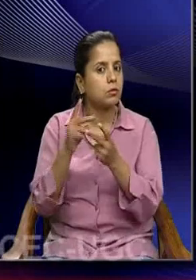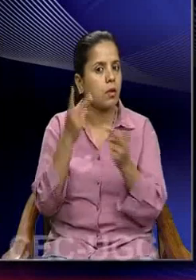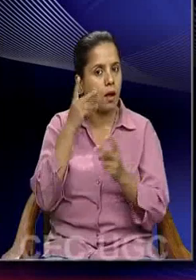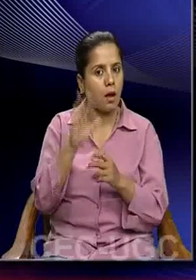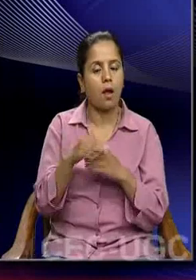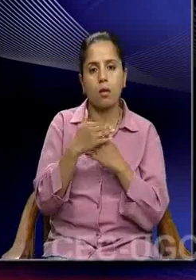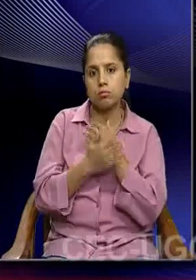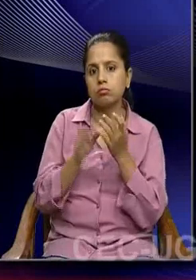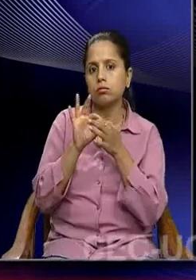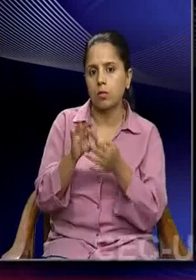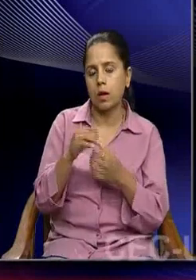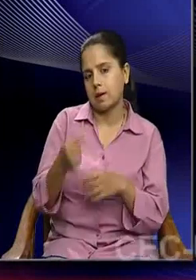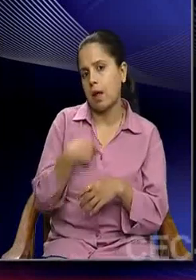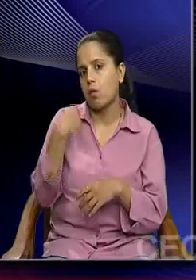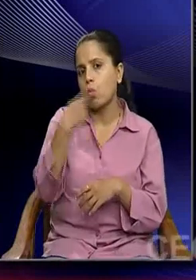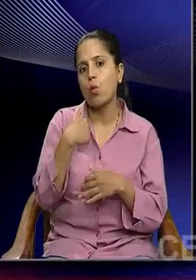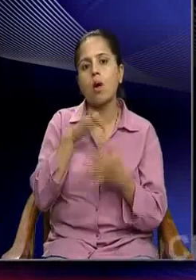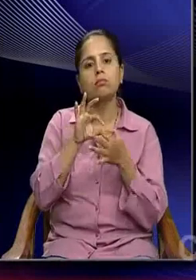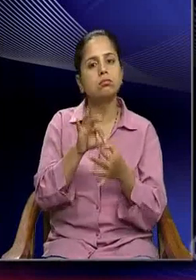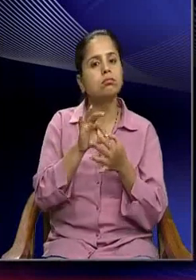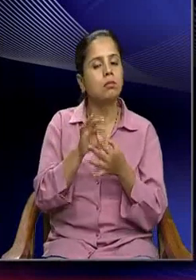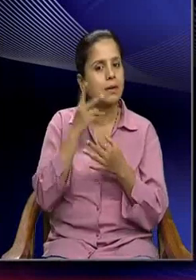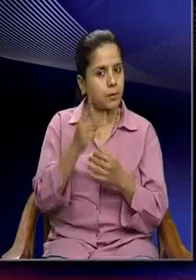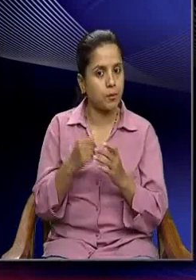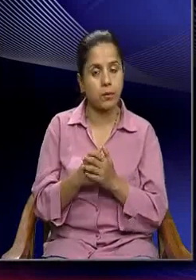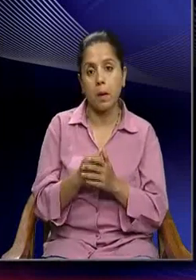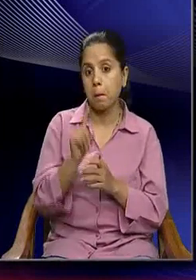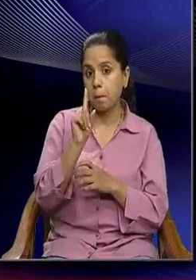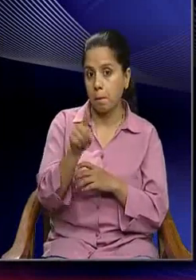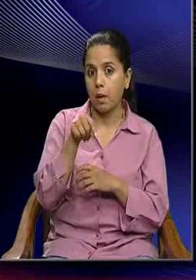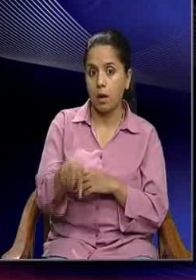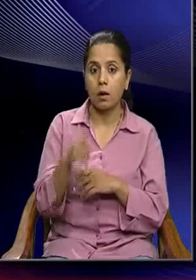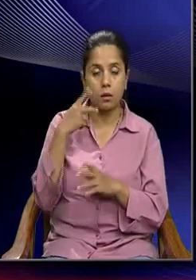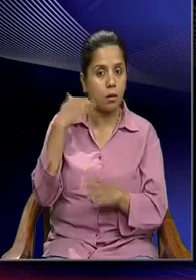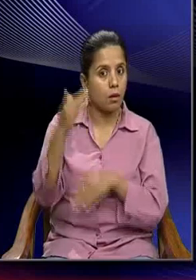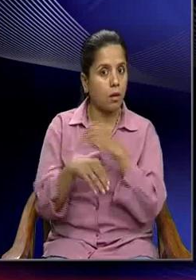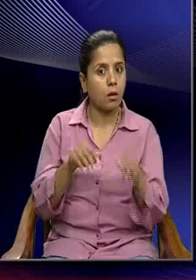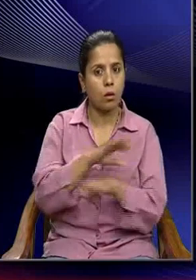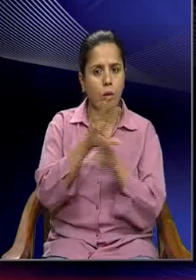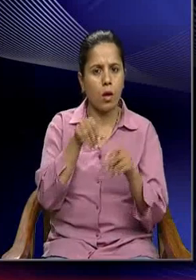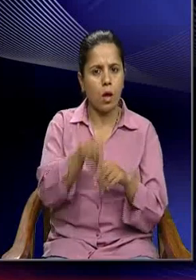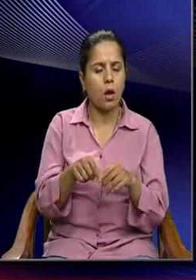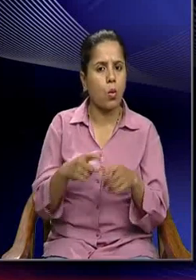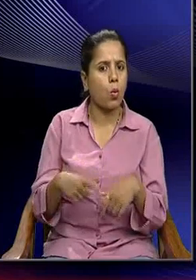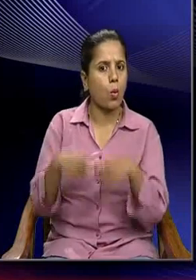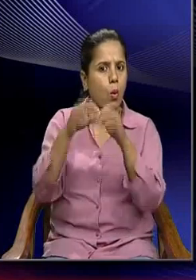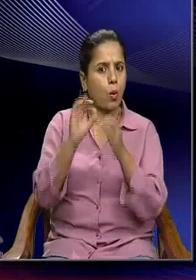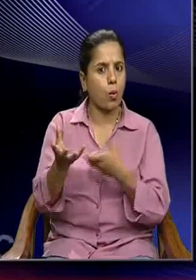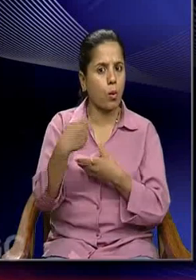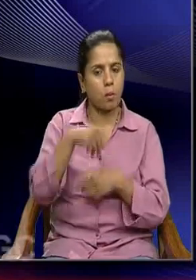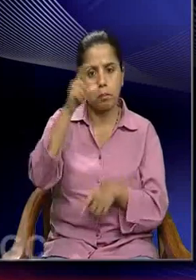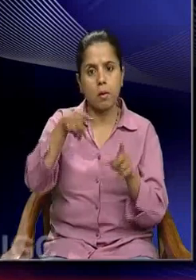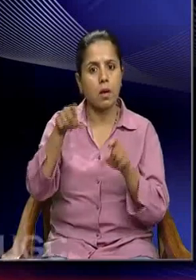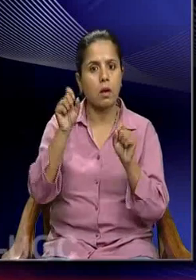with oneself. Though the cultivation of these qualities individuals